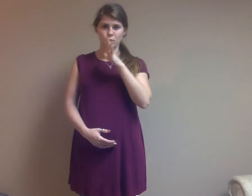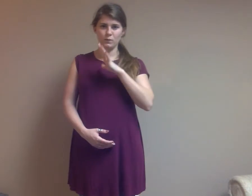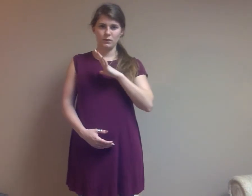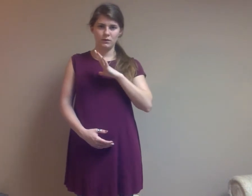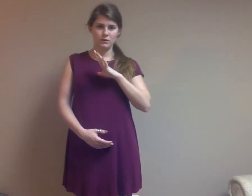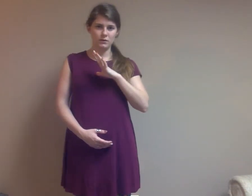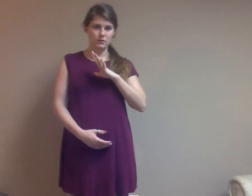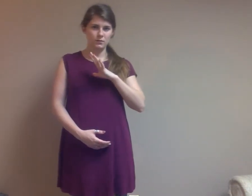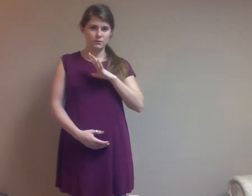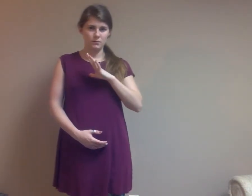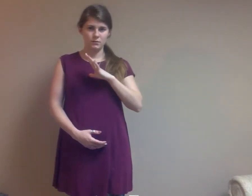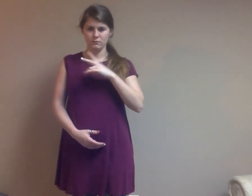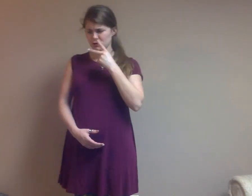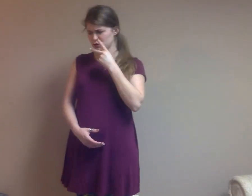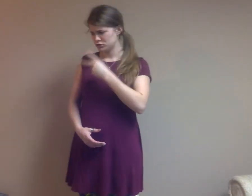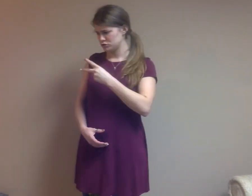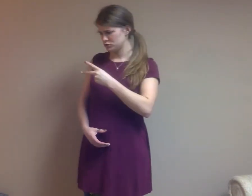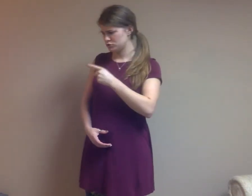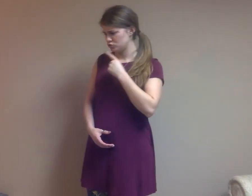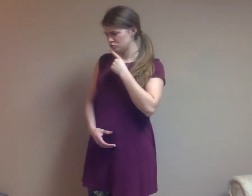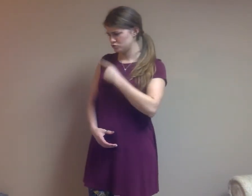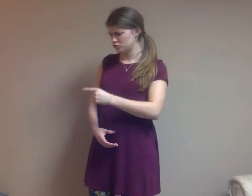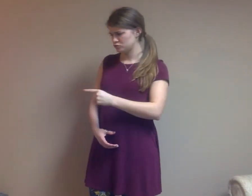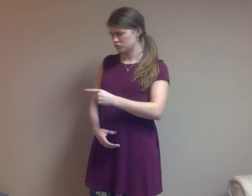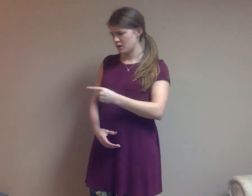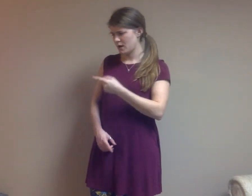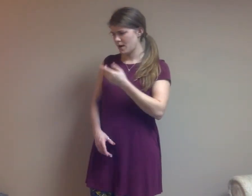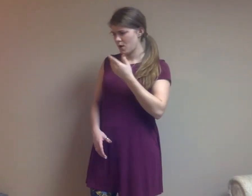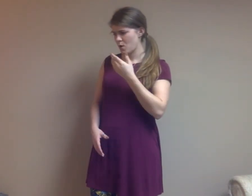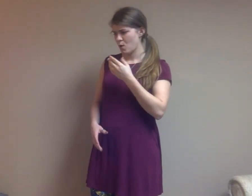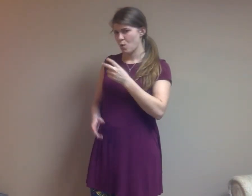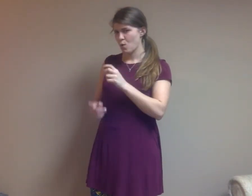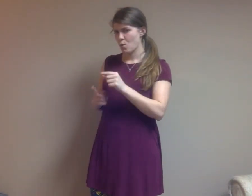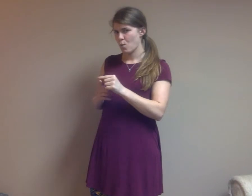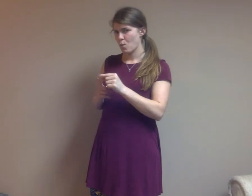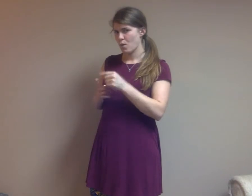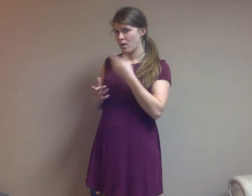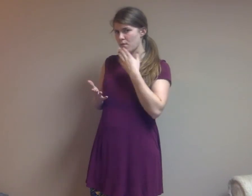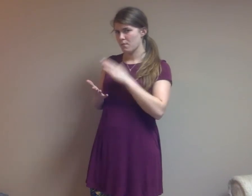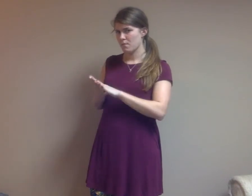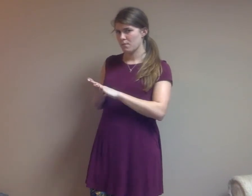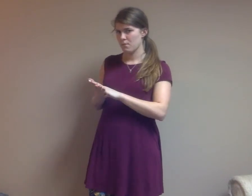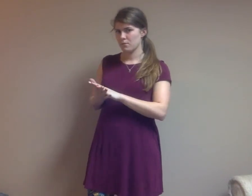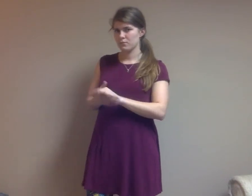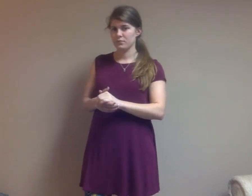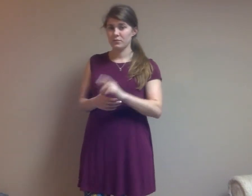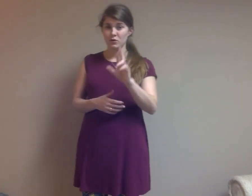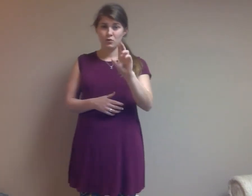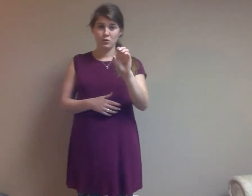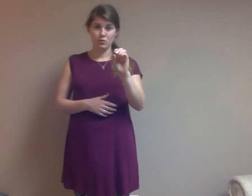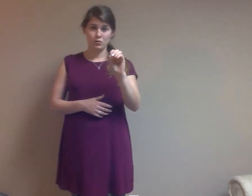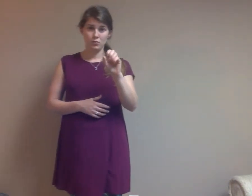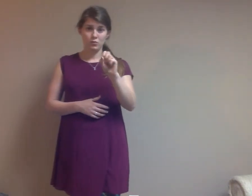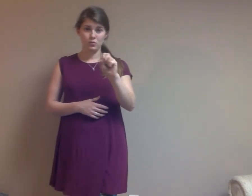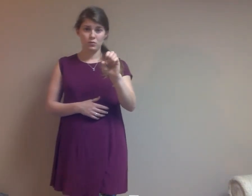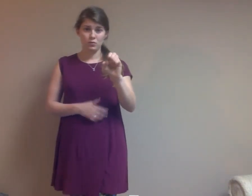are so concerned that they're now beginning to question whether they were right to send April to boarding school in the first place. Every week,